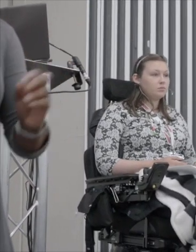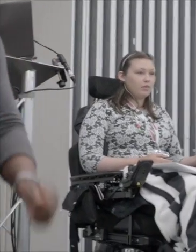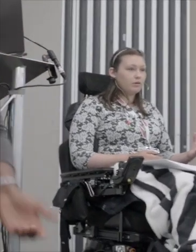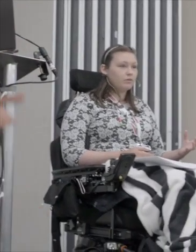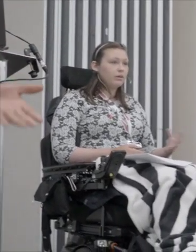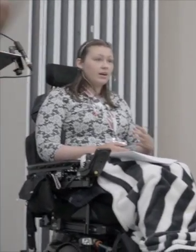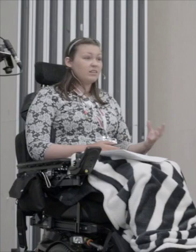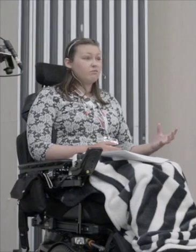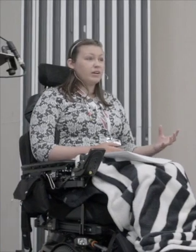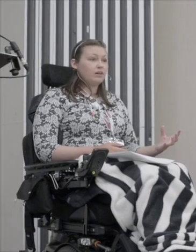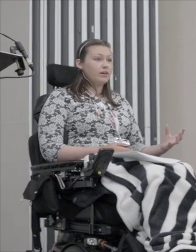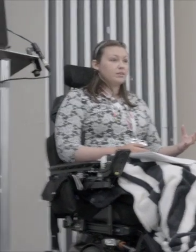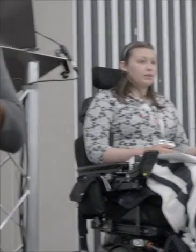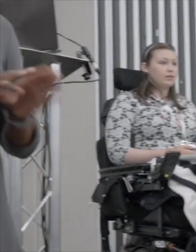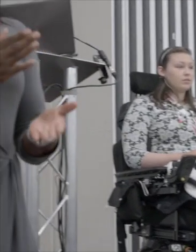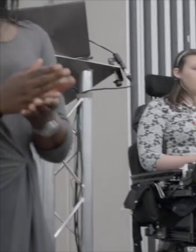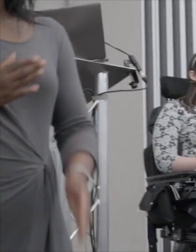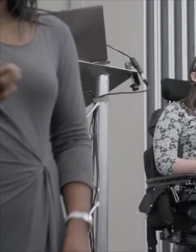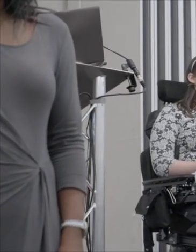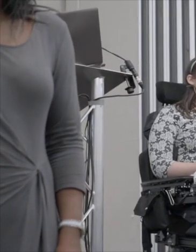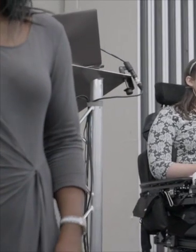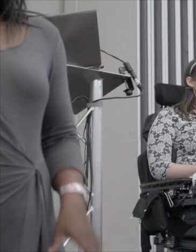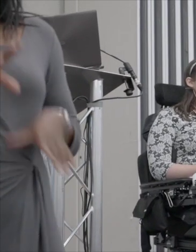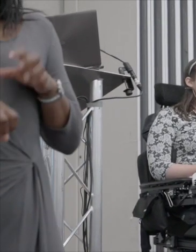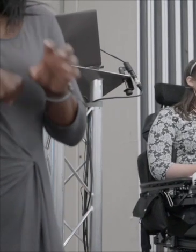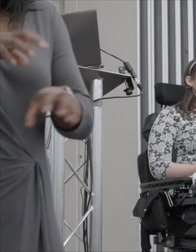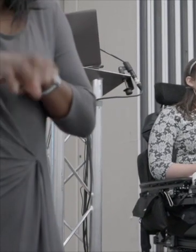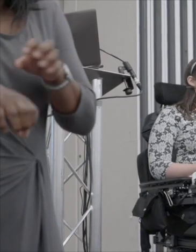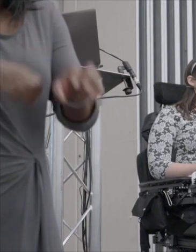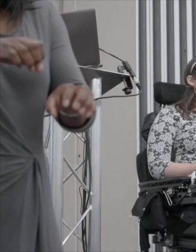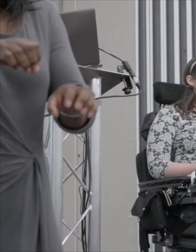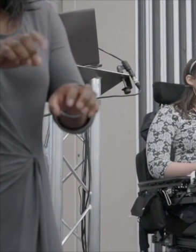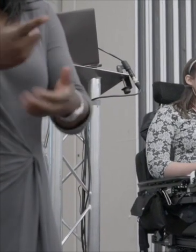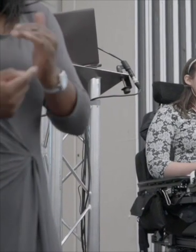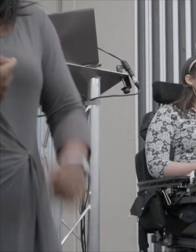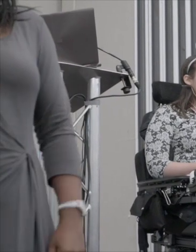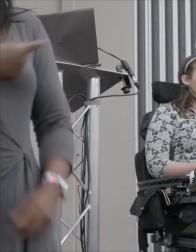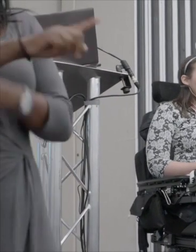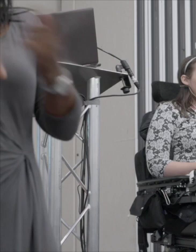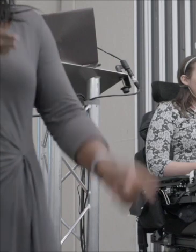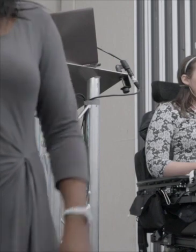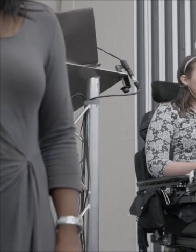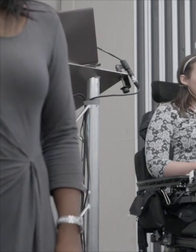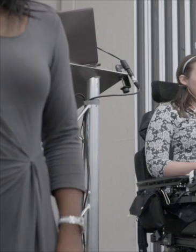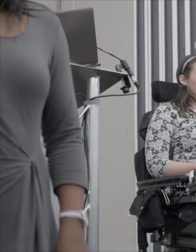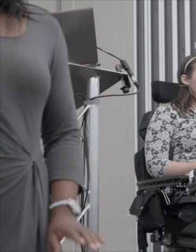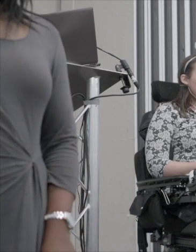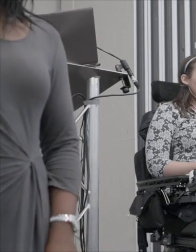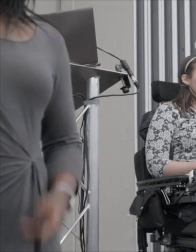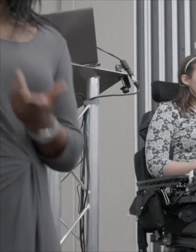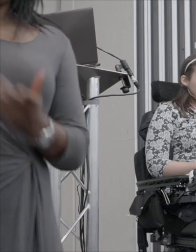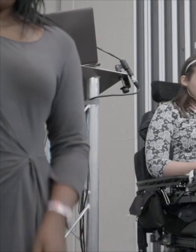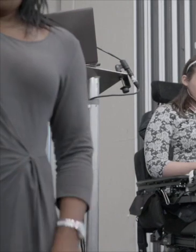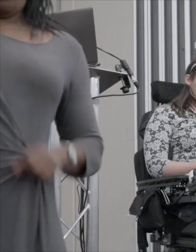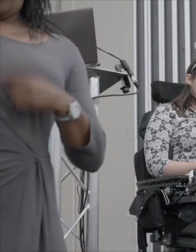everyone else went through. I didn't realise that the struggles I had were not something that everyone else had. When you grow up with it, how do you know? How do you